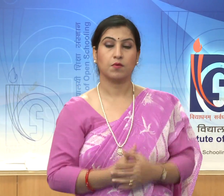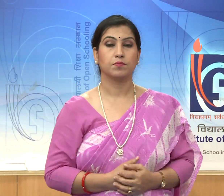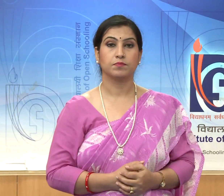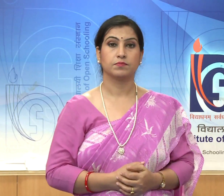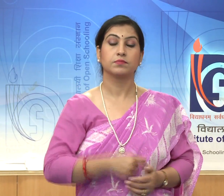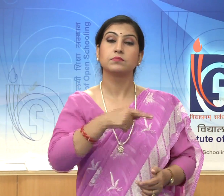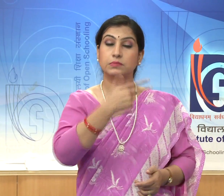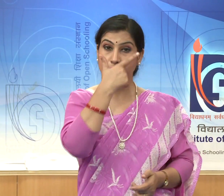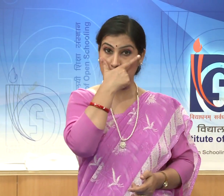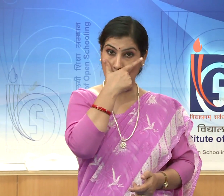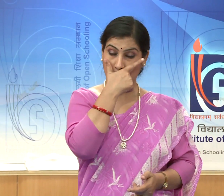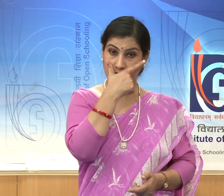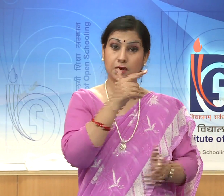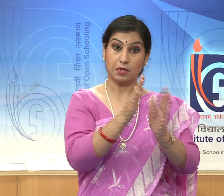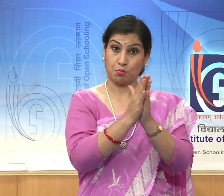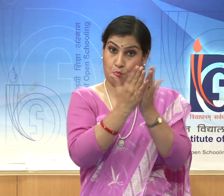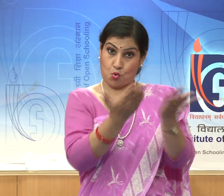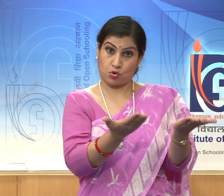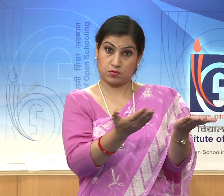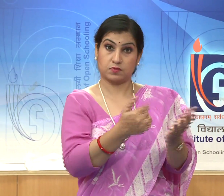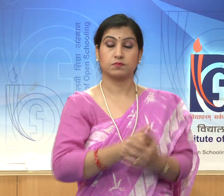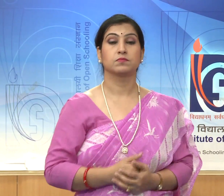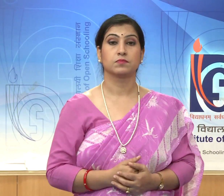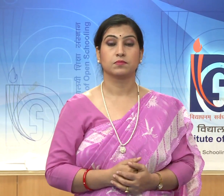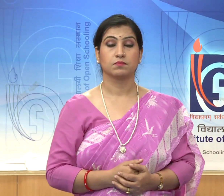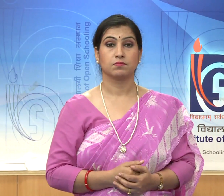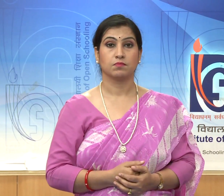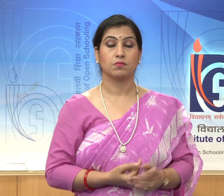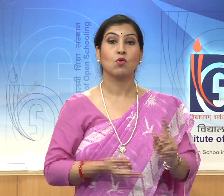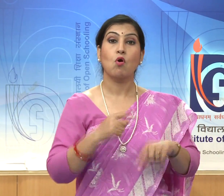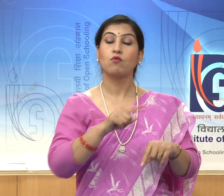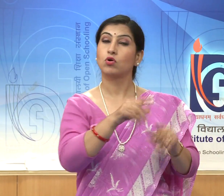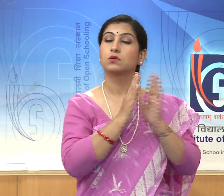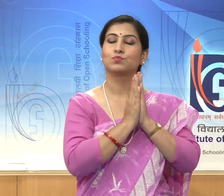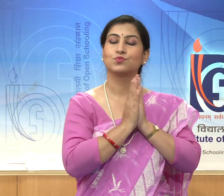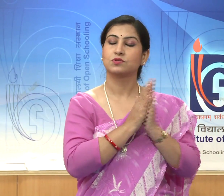a Jain book of ritual.